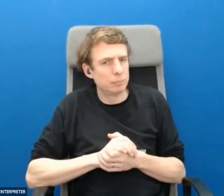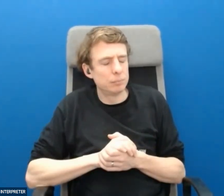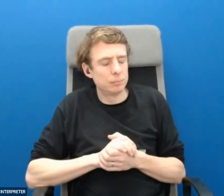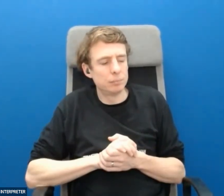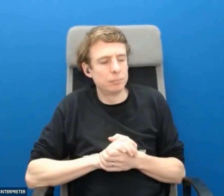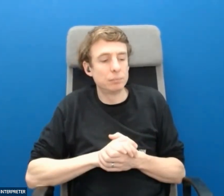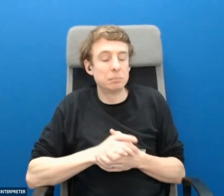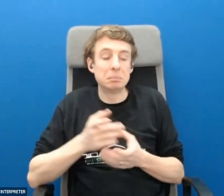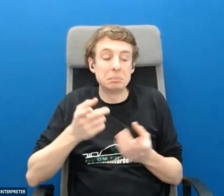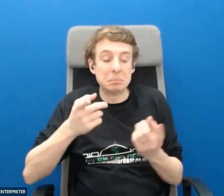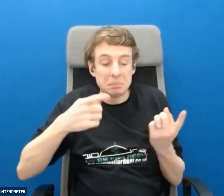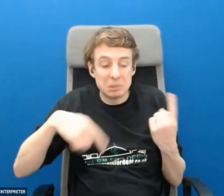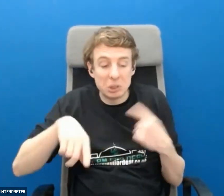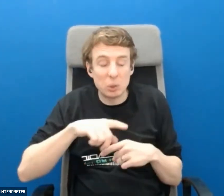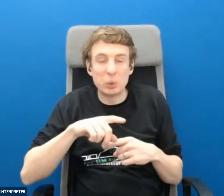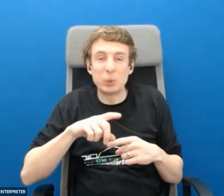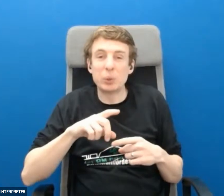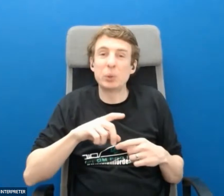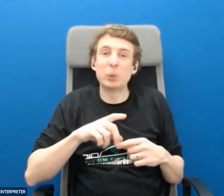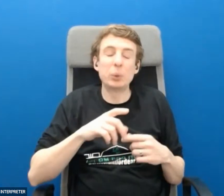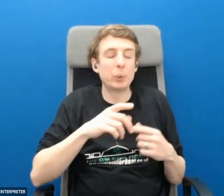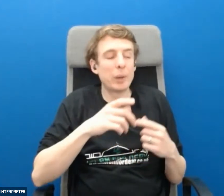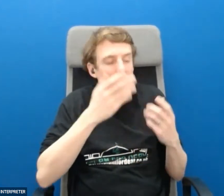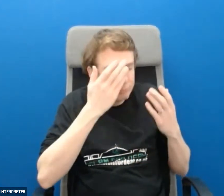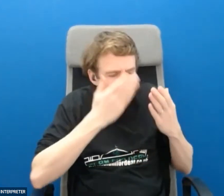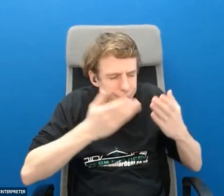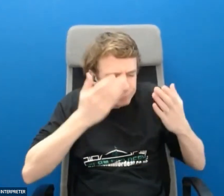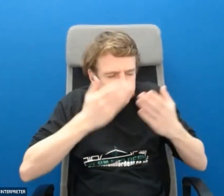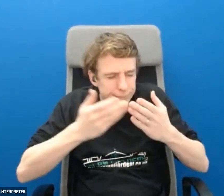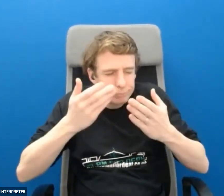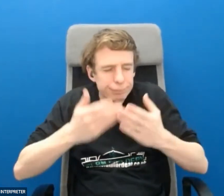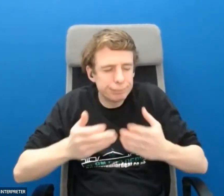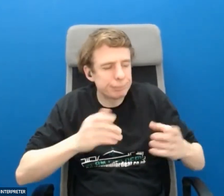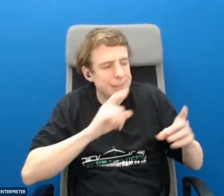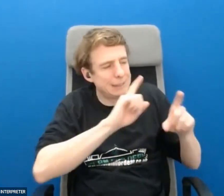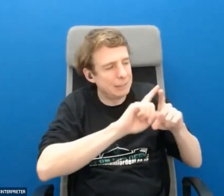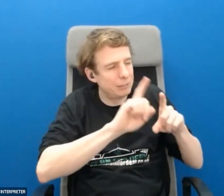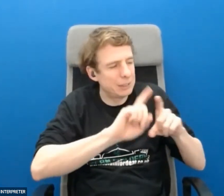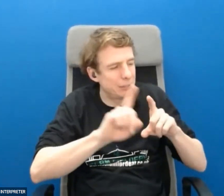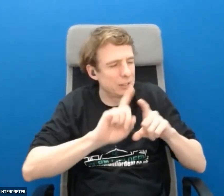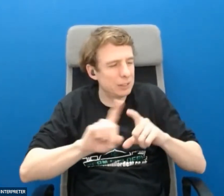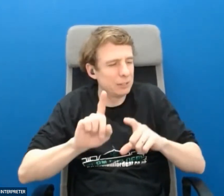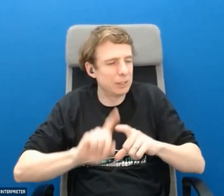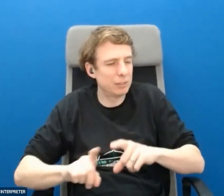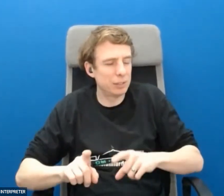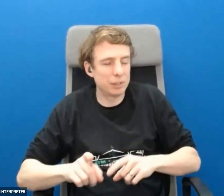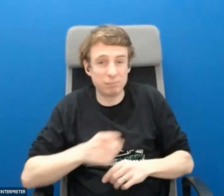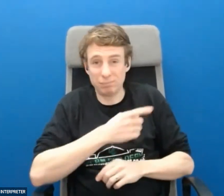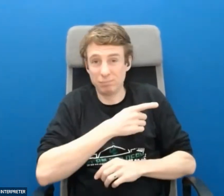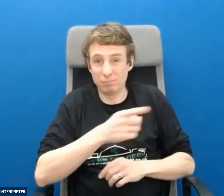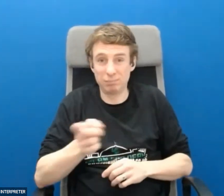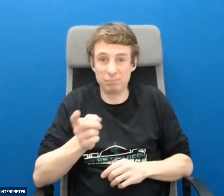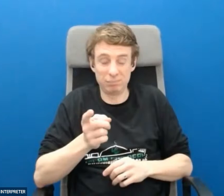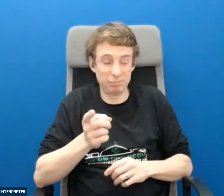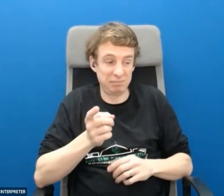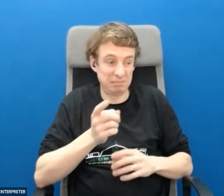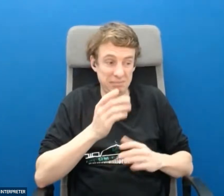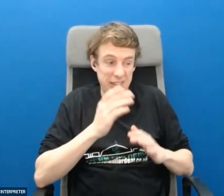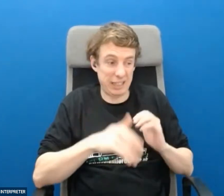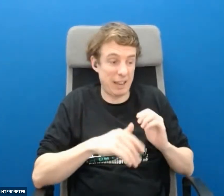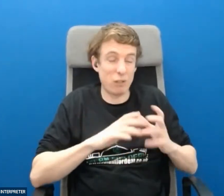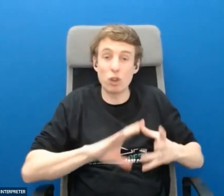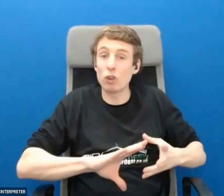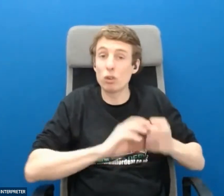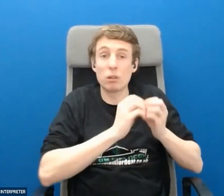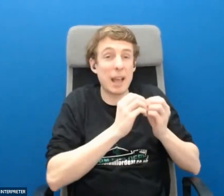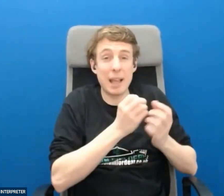will never create as much as a fly, even if they all gathered together for this purpose.